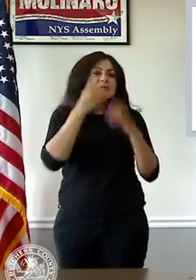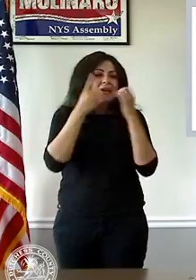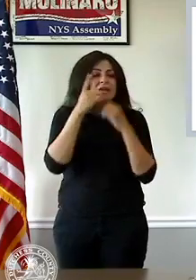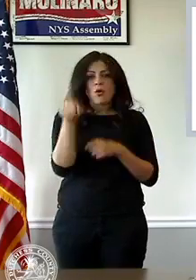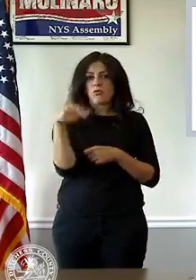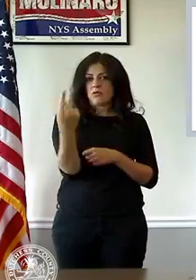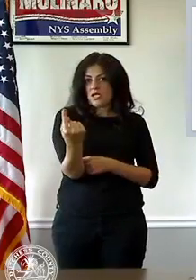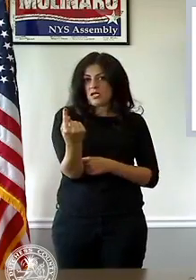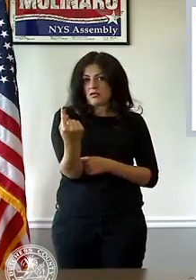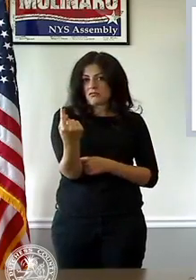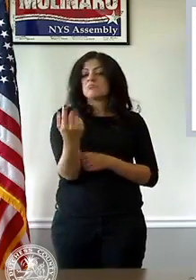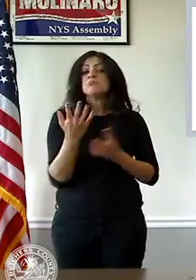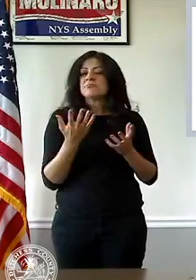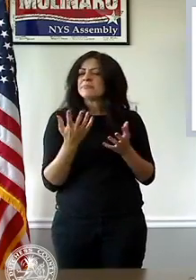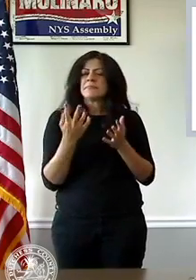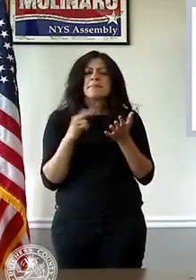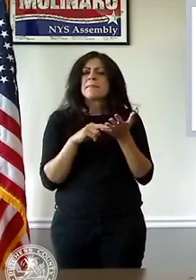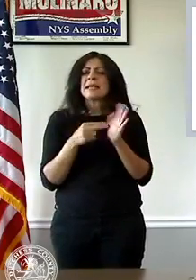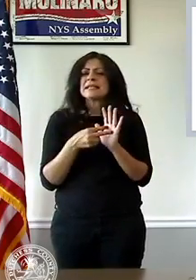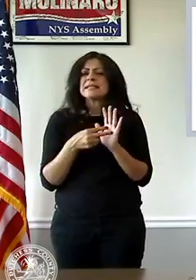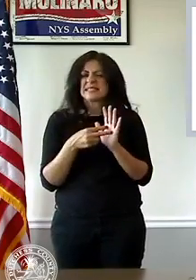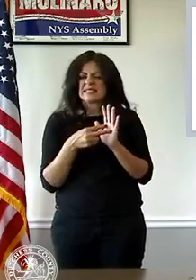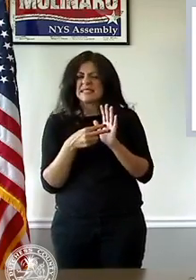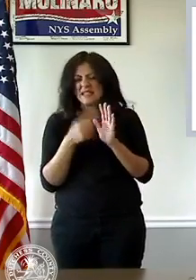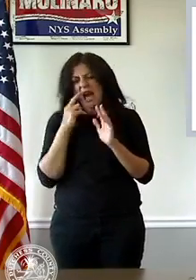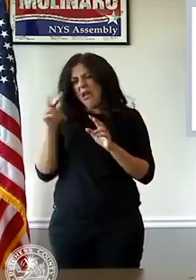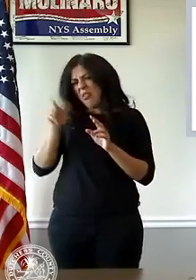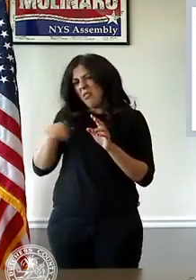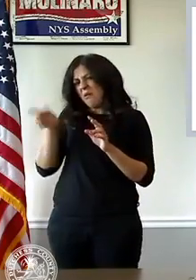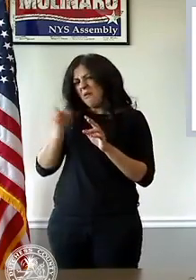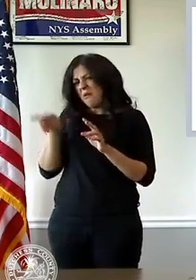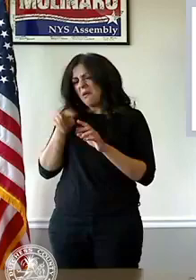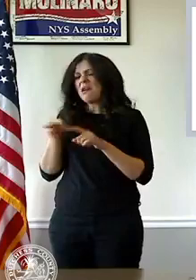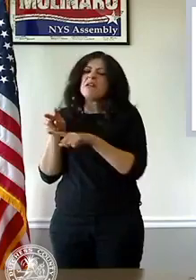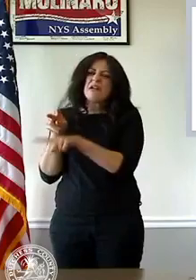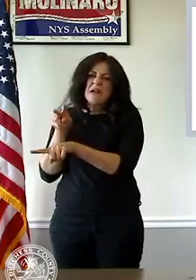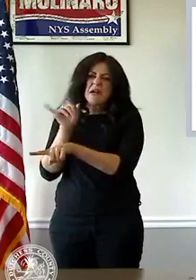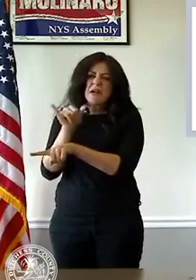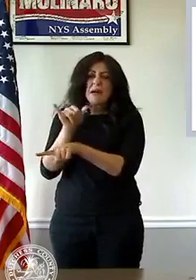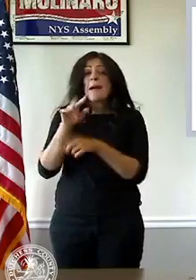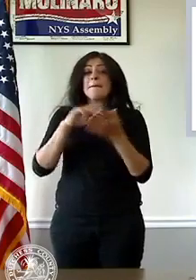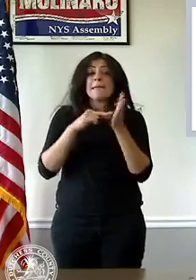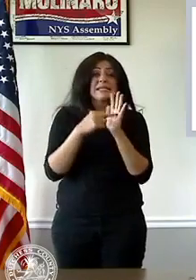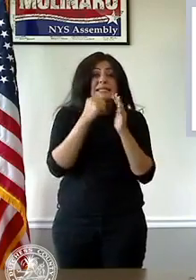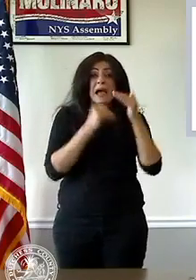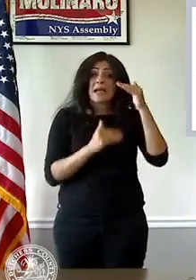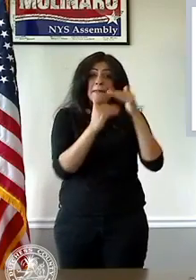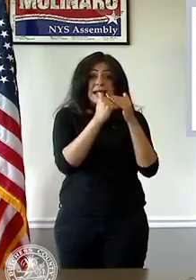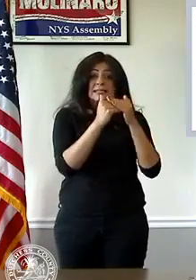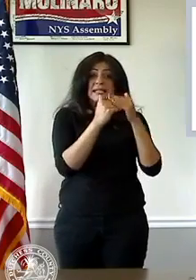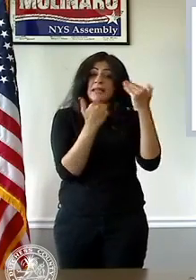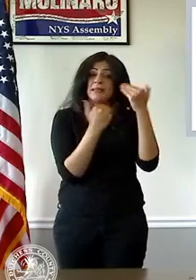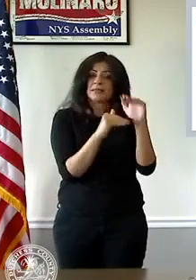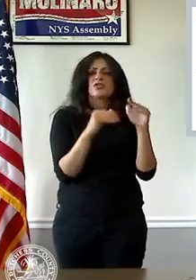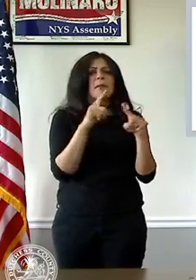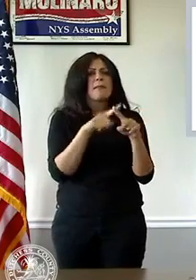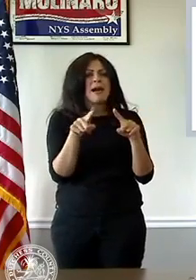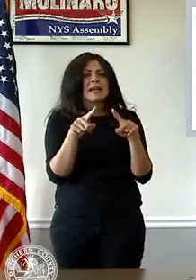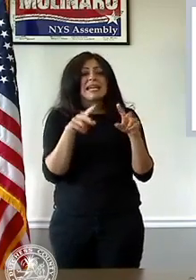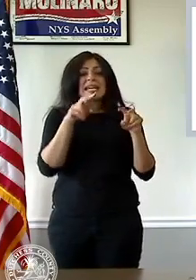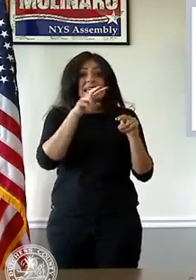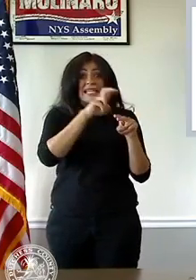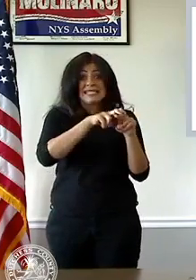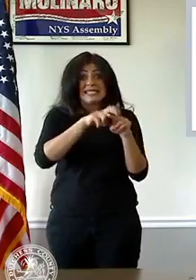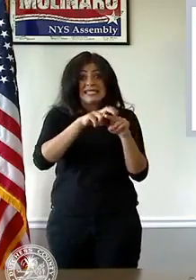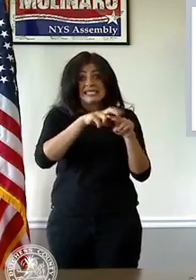only, and that based on what I could tell, it wasn't necessarily a capacity limitation in outdoor dining, but it was that seating